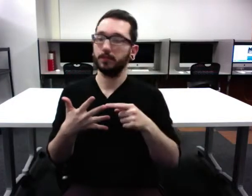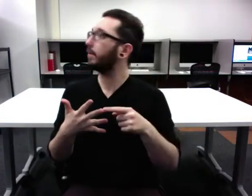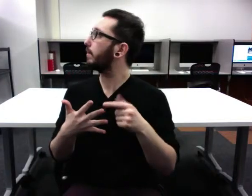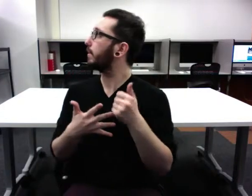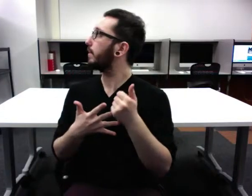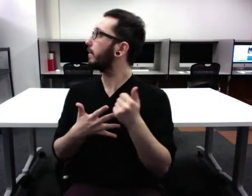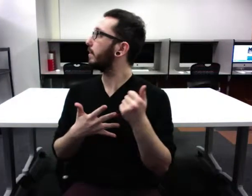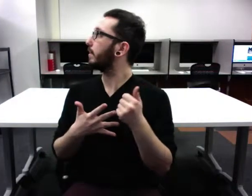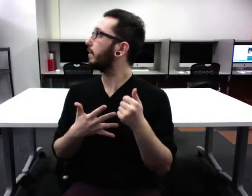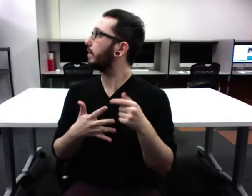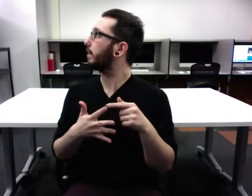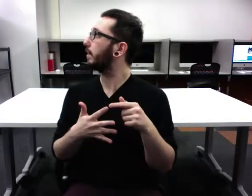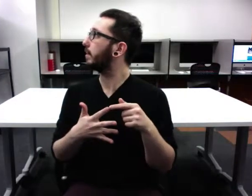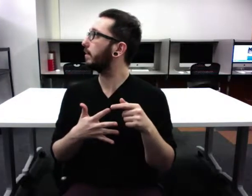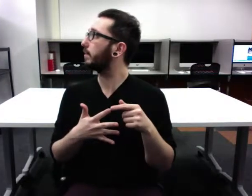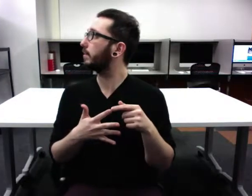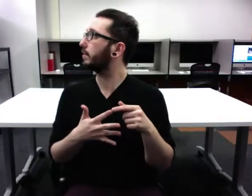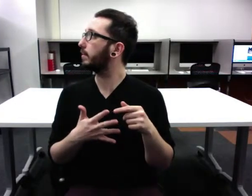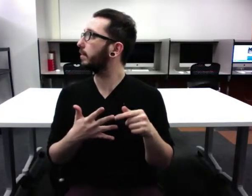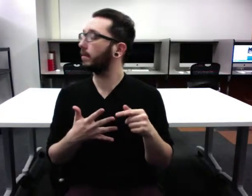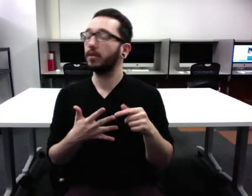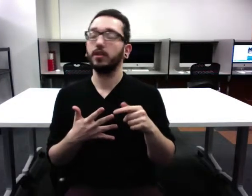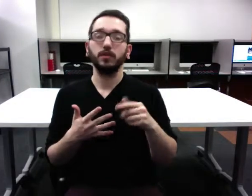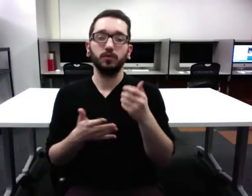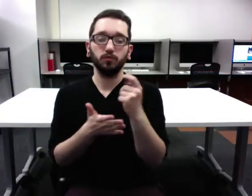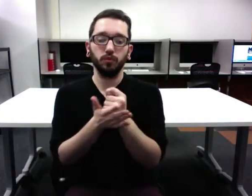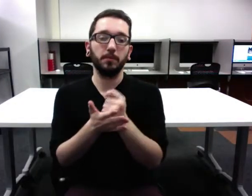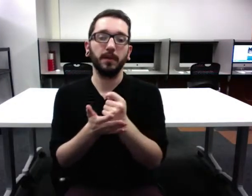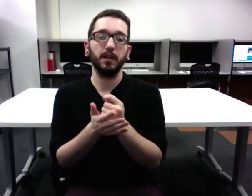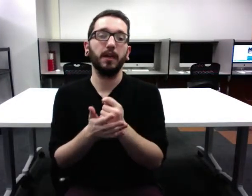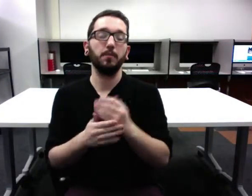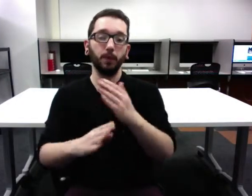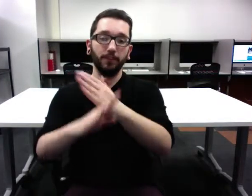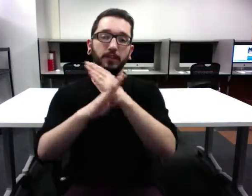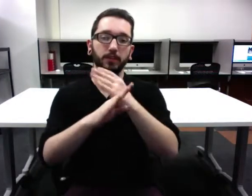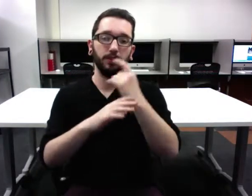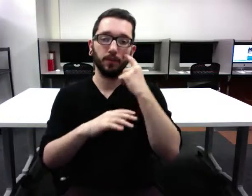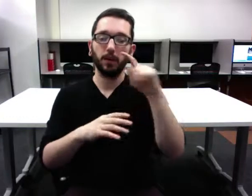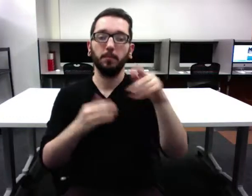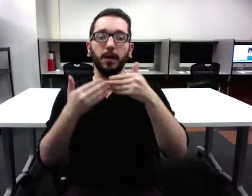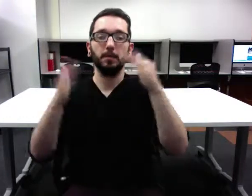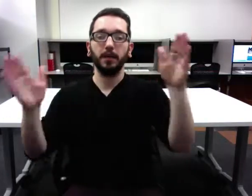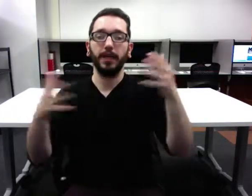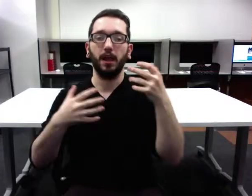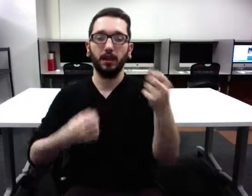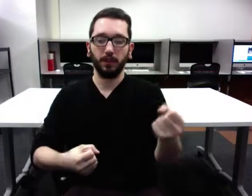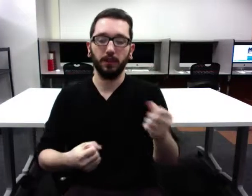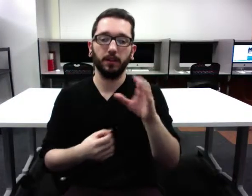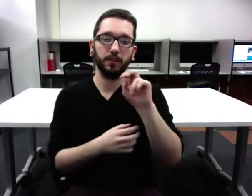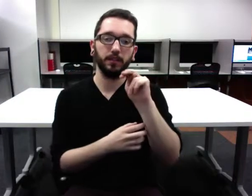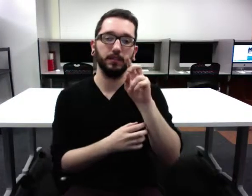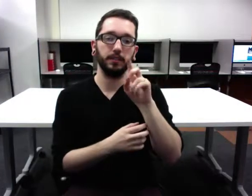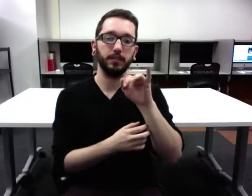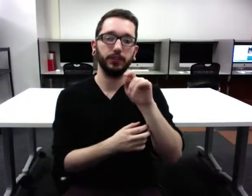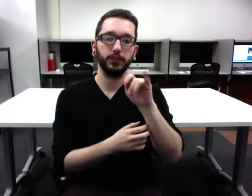the word, and prevention of important public health conditions. Those are the rules that we try to use as we